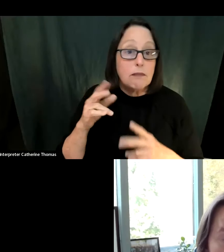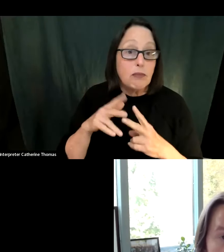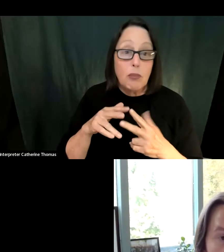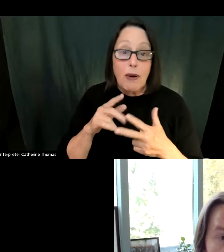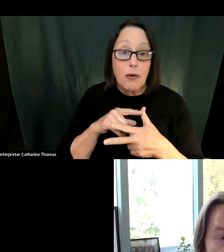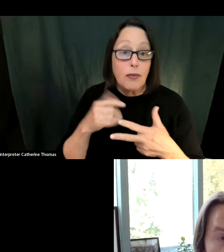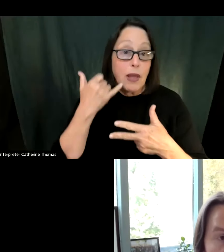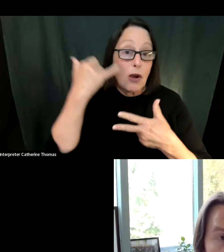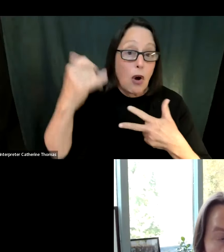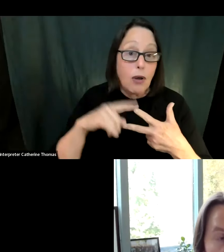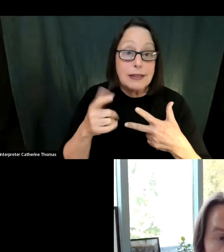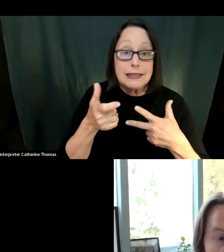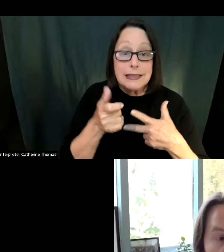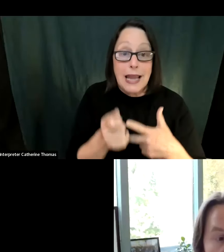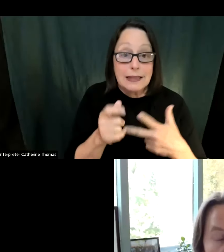chatters. So,